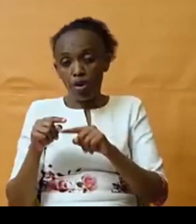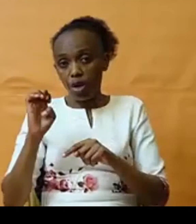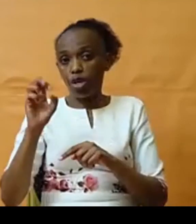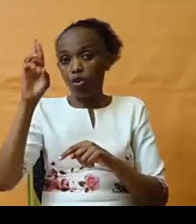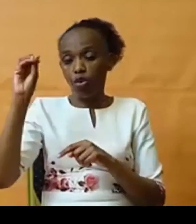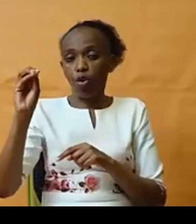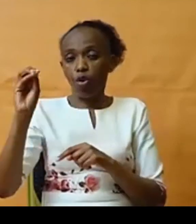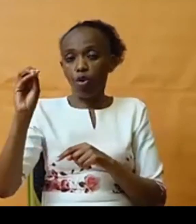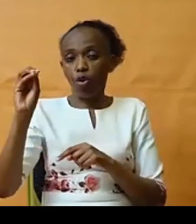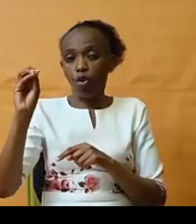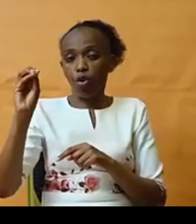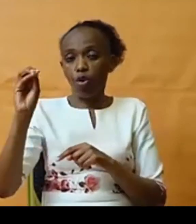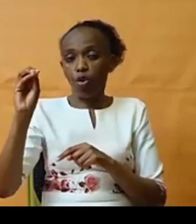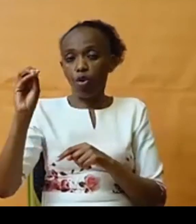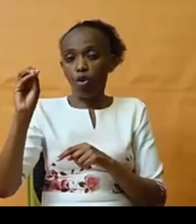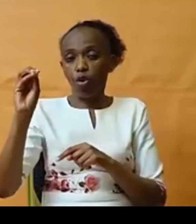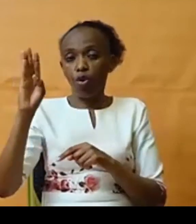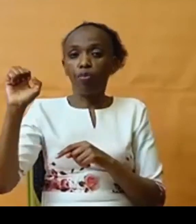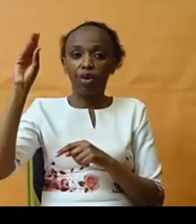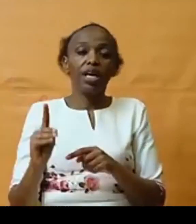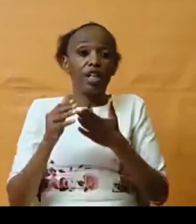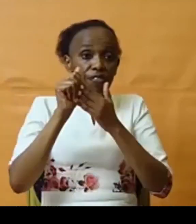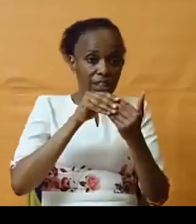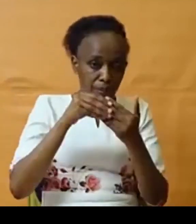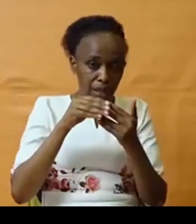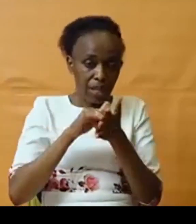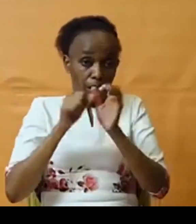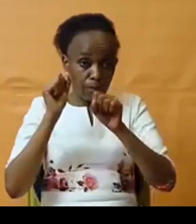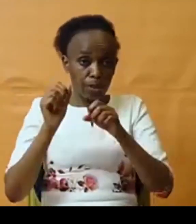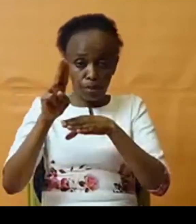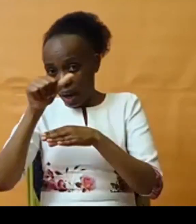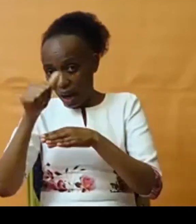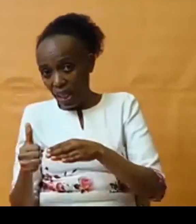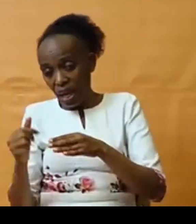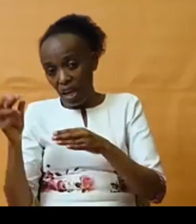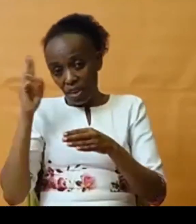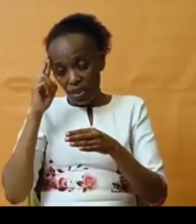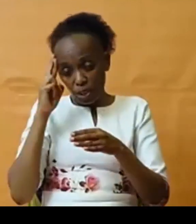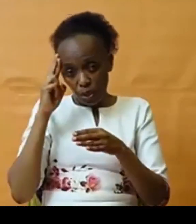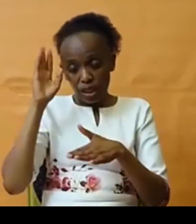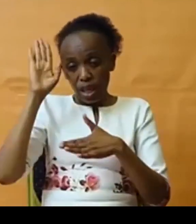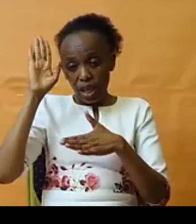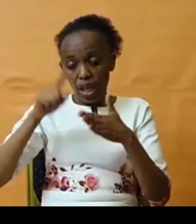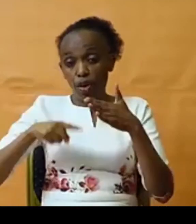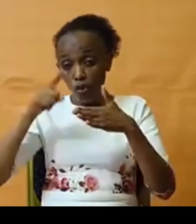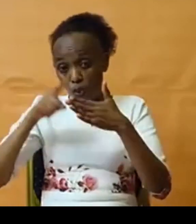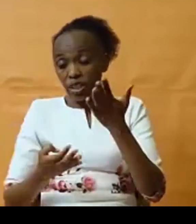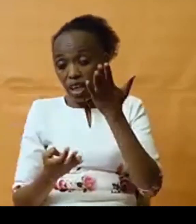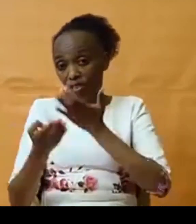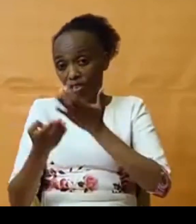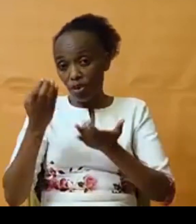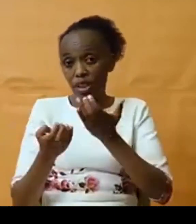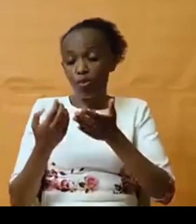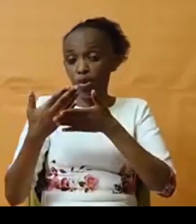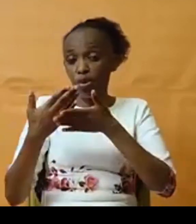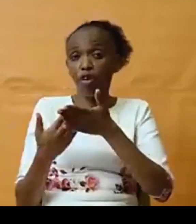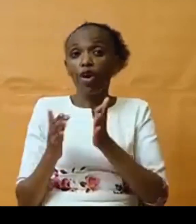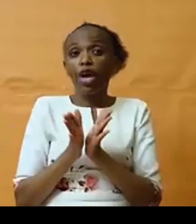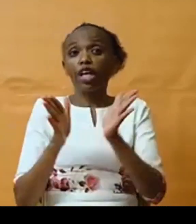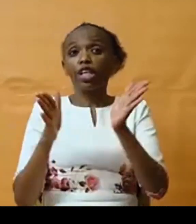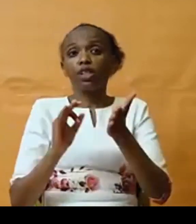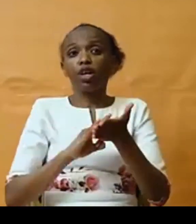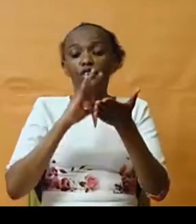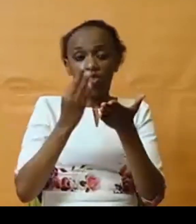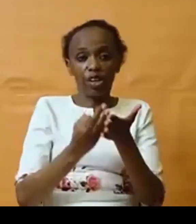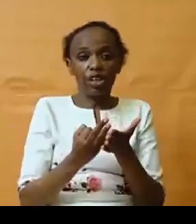with which they can be utilized for purposes other than the ones they were raised for, exposes these funds